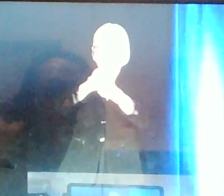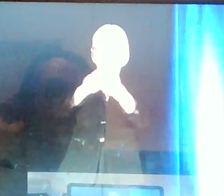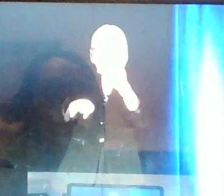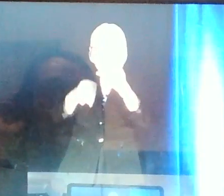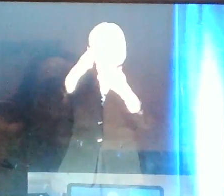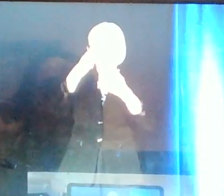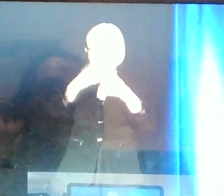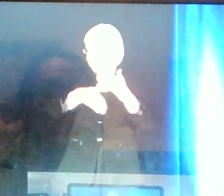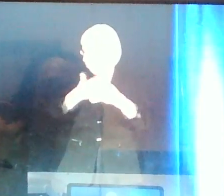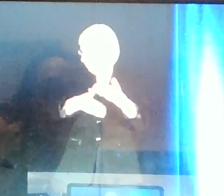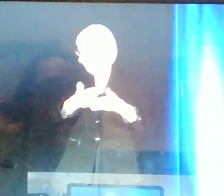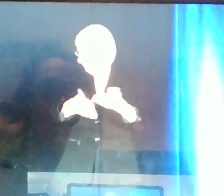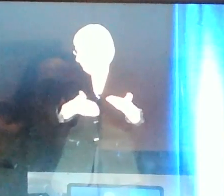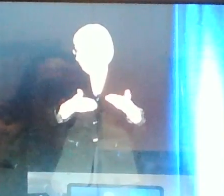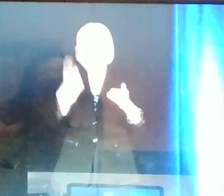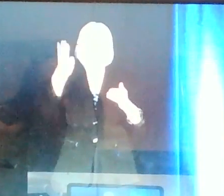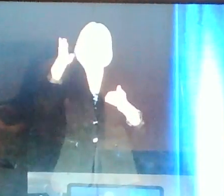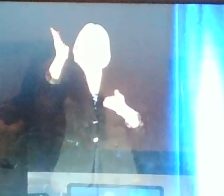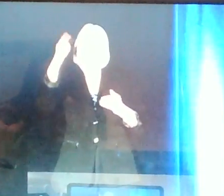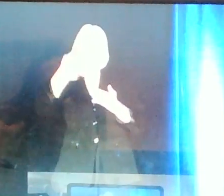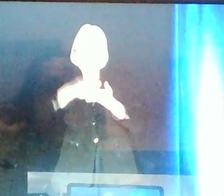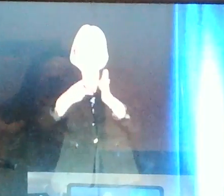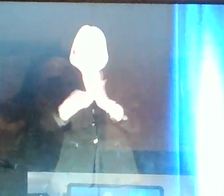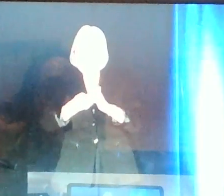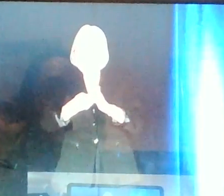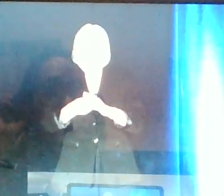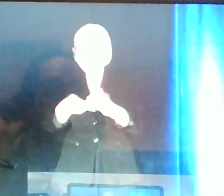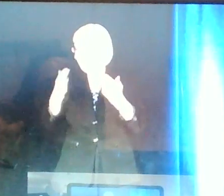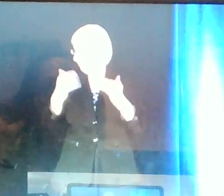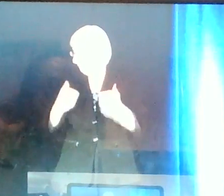You can include all three of those in the TAP.